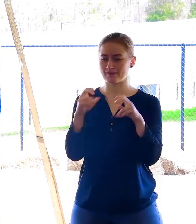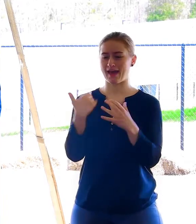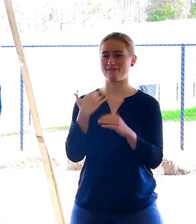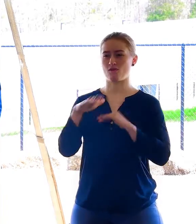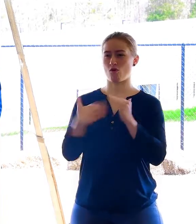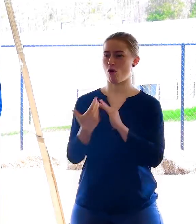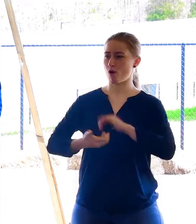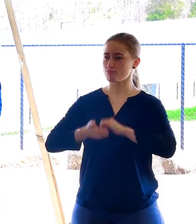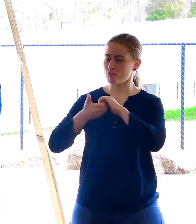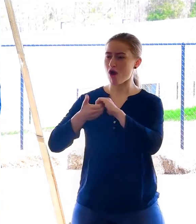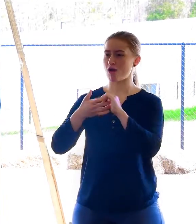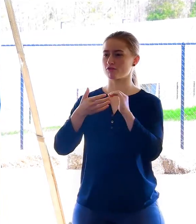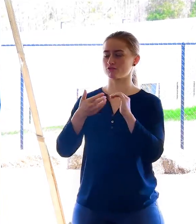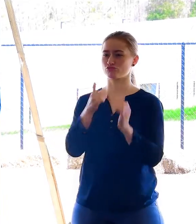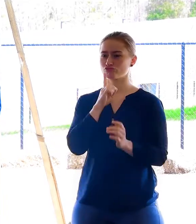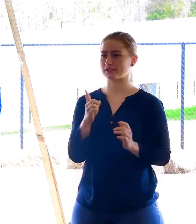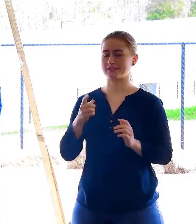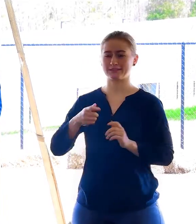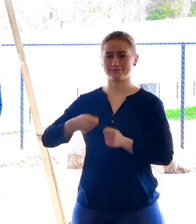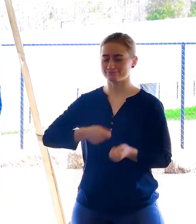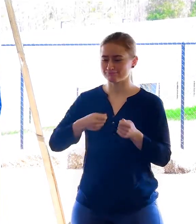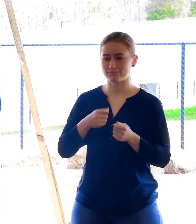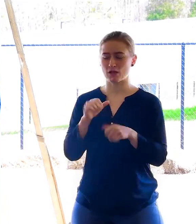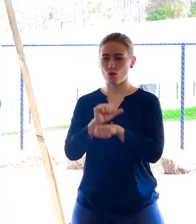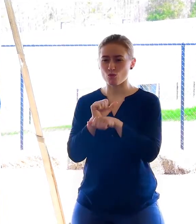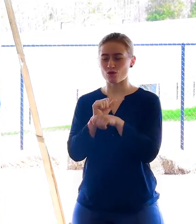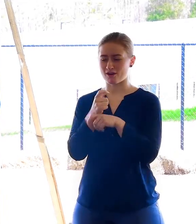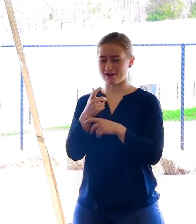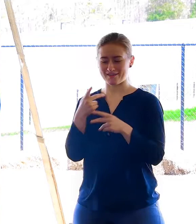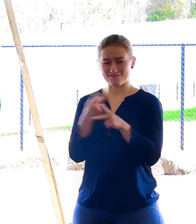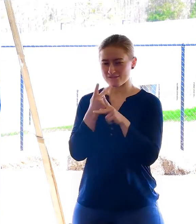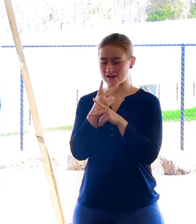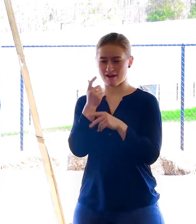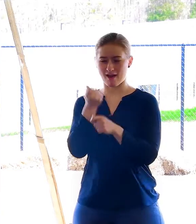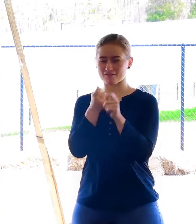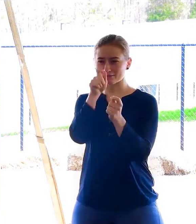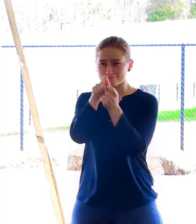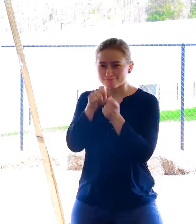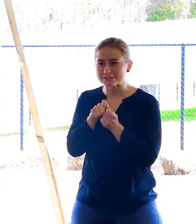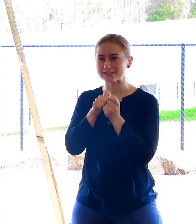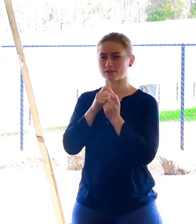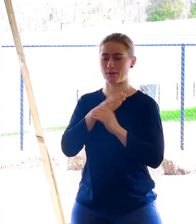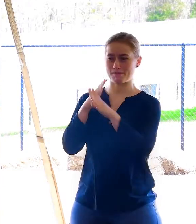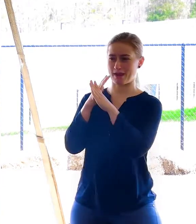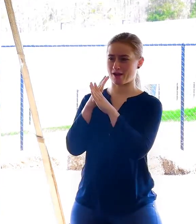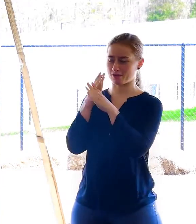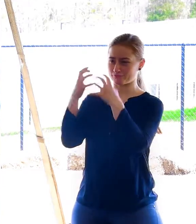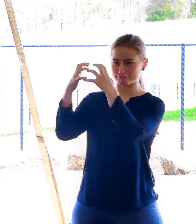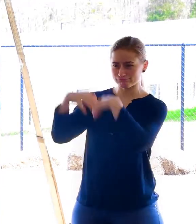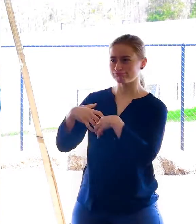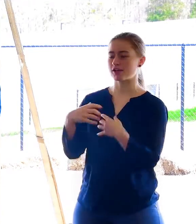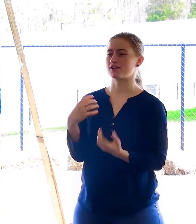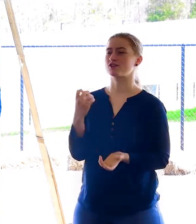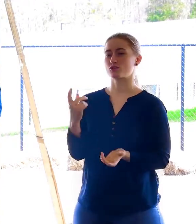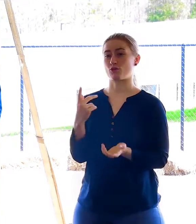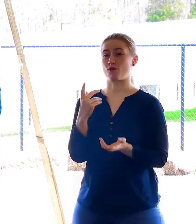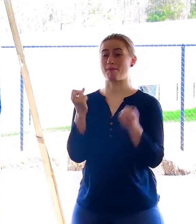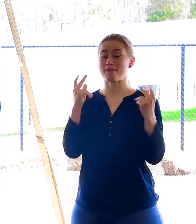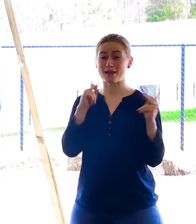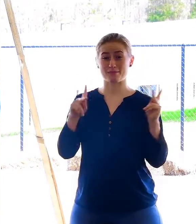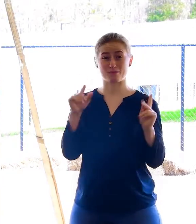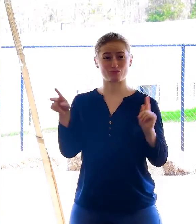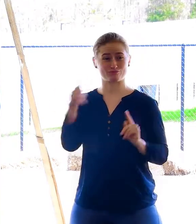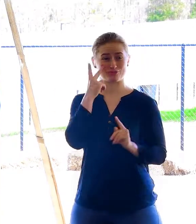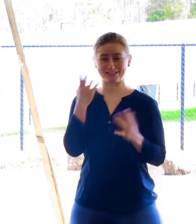partners just carve through every tiny little barrier that's in your way. And so many of the people you